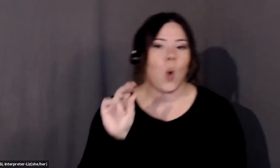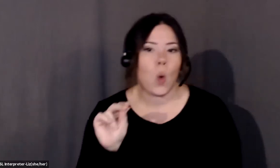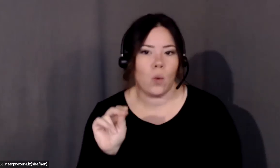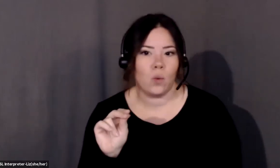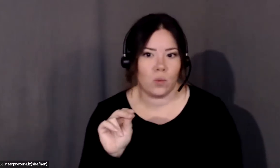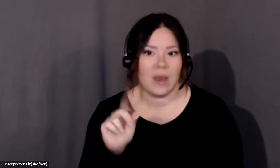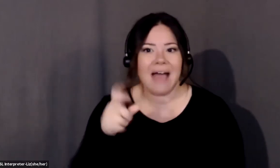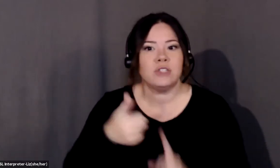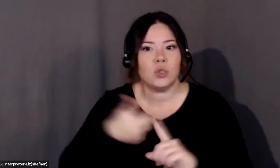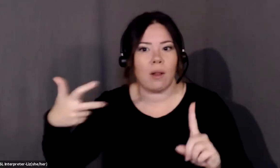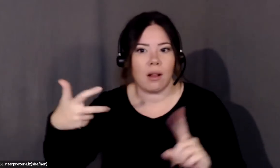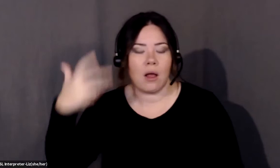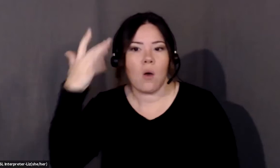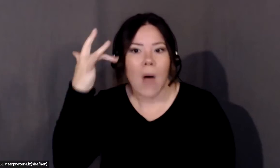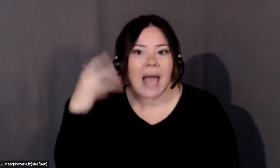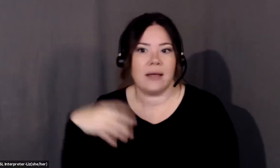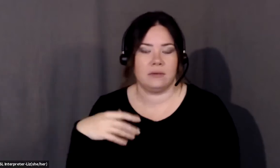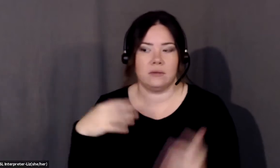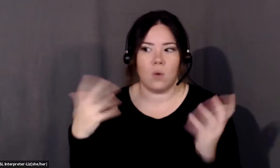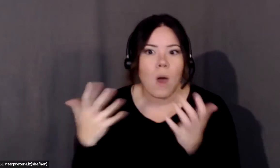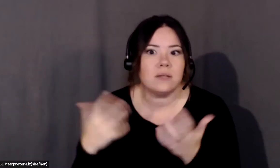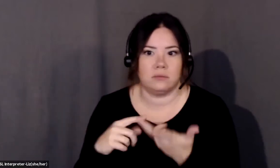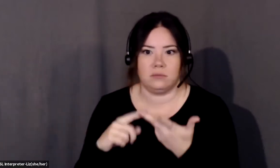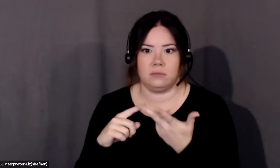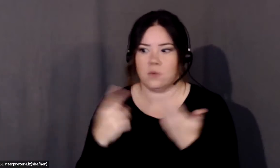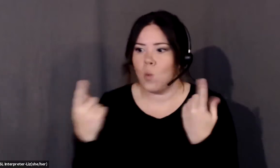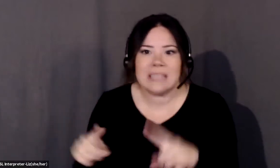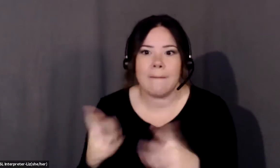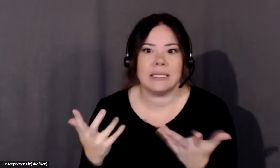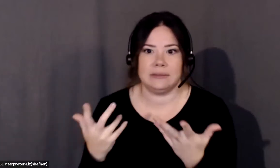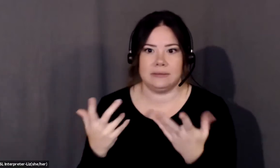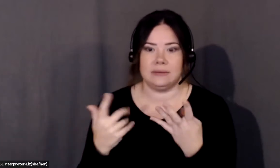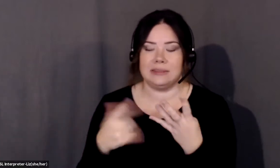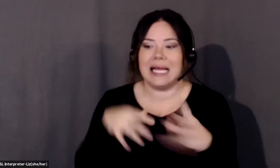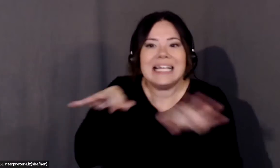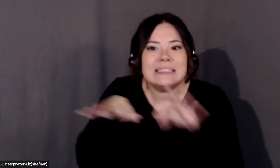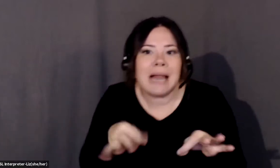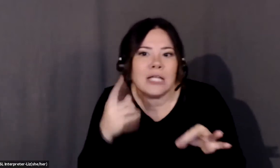Why? What? What's happening? Explain this to me.